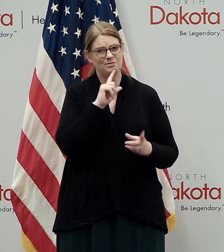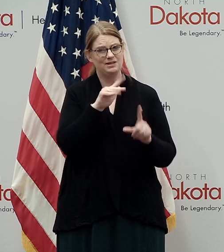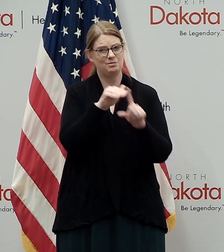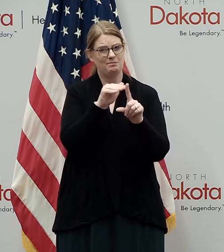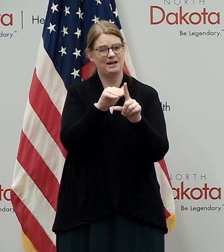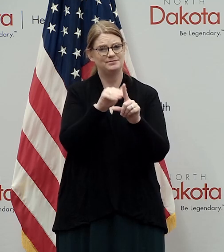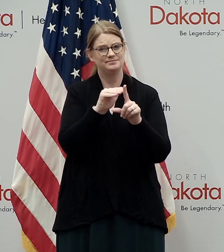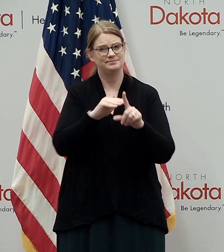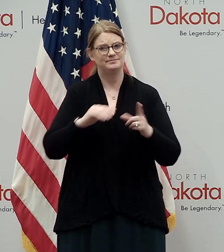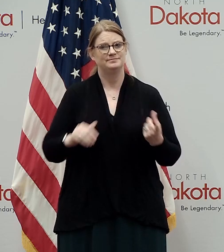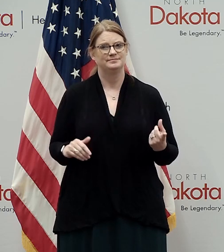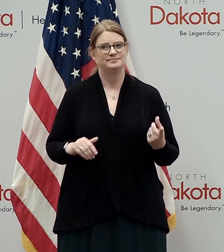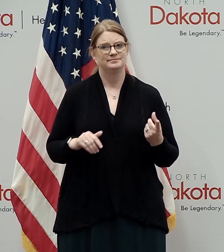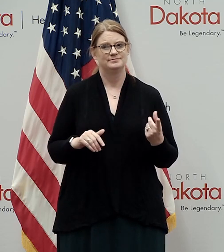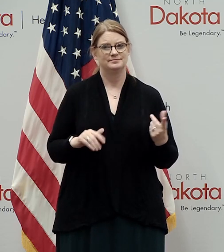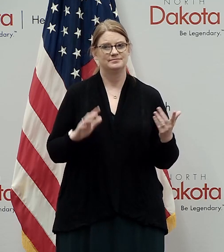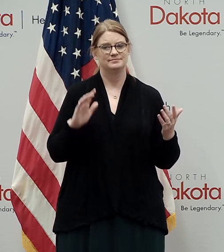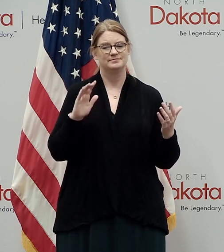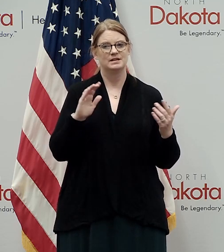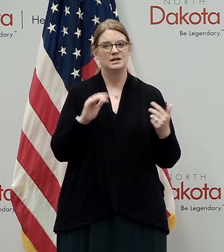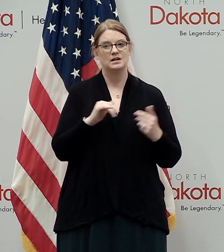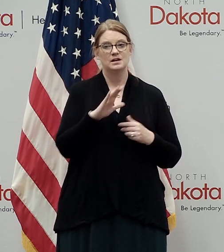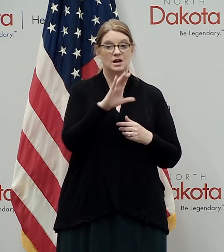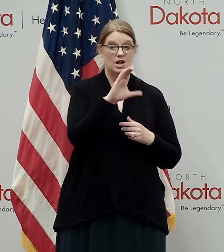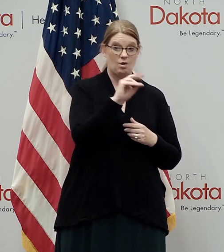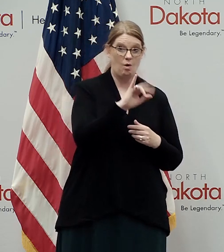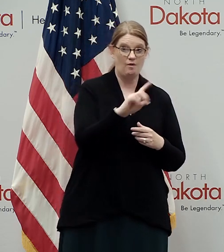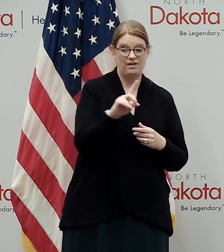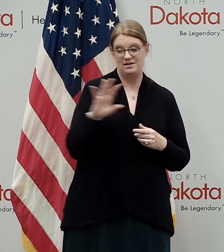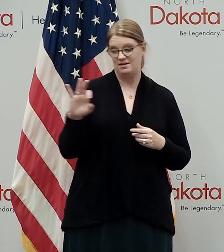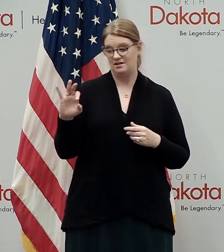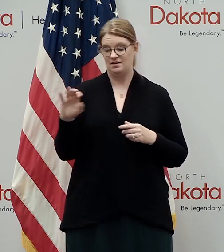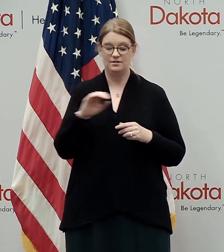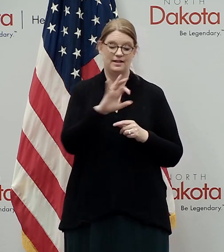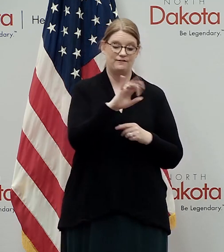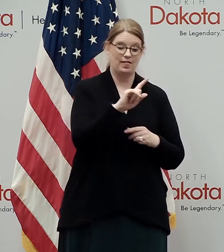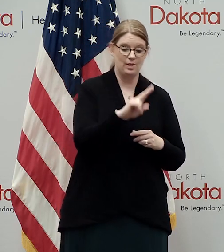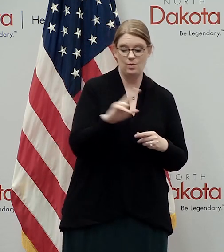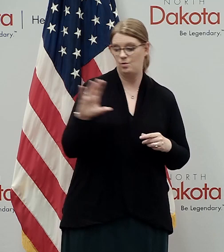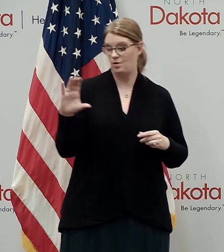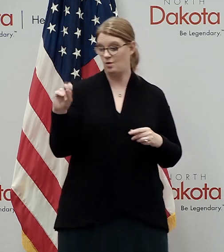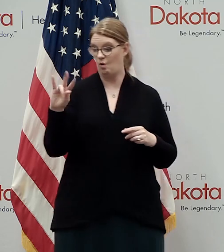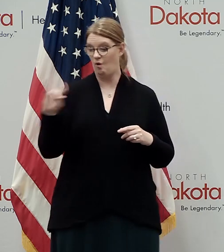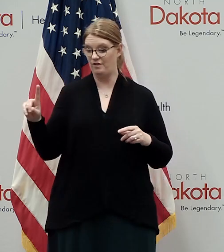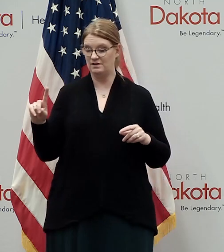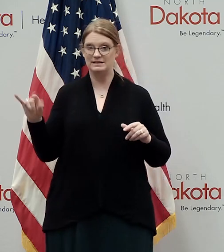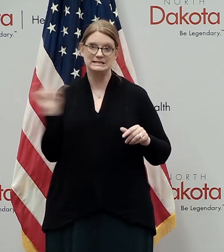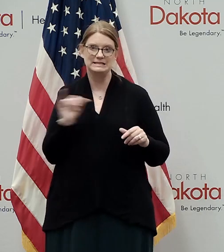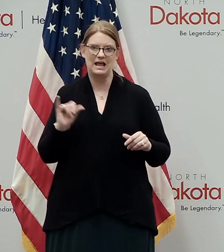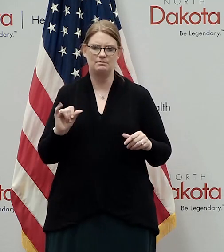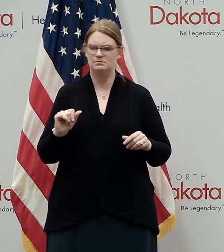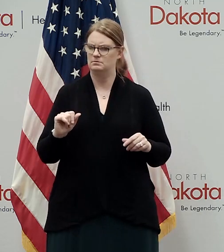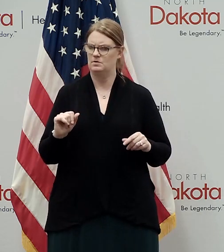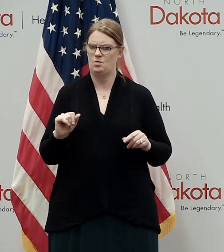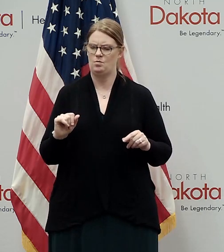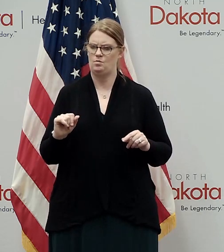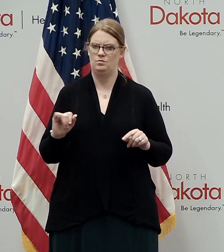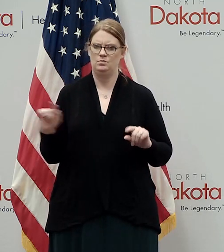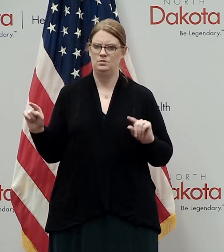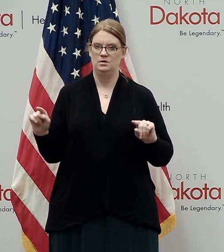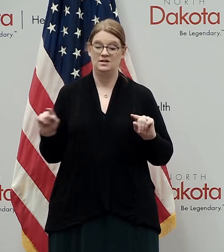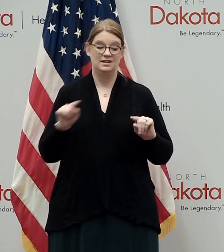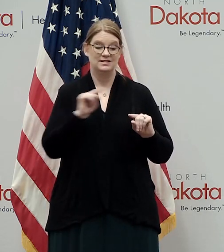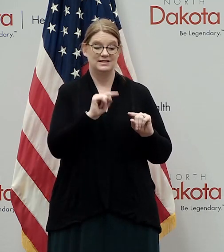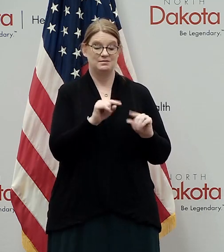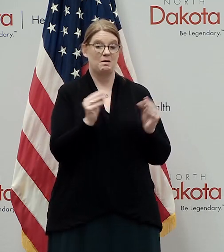that comparisons between COVID and the flu, we should be careful about how we make those, because the flu is actually can be